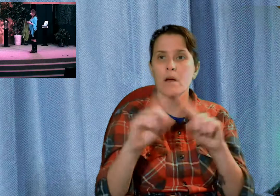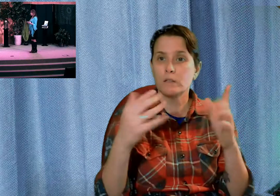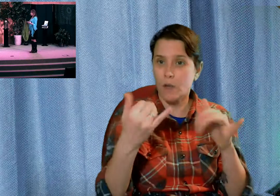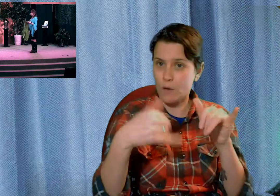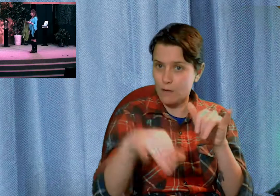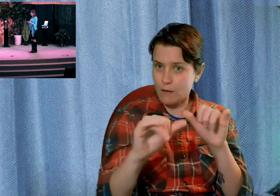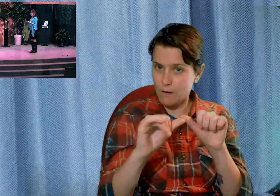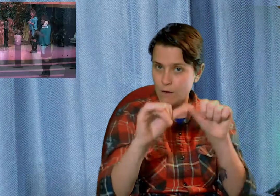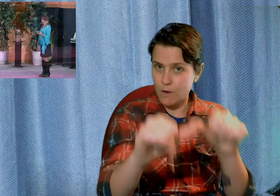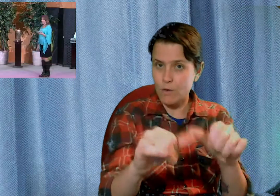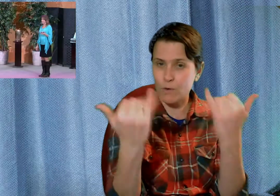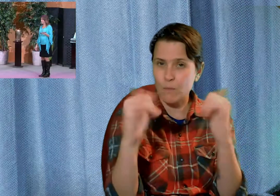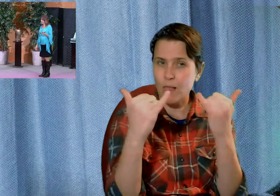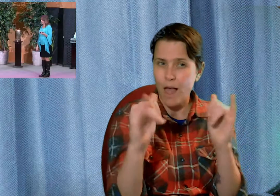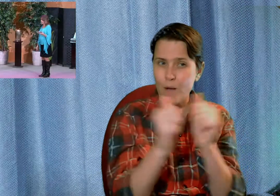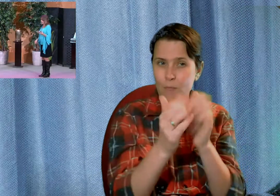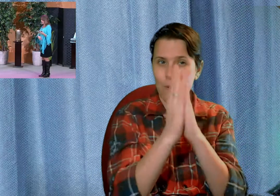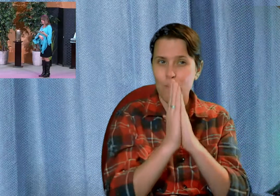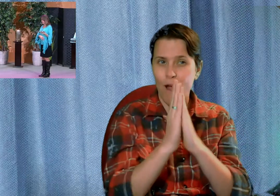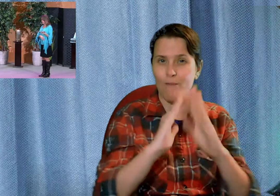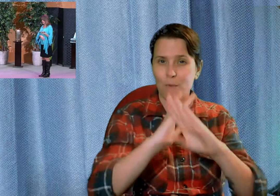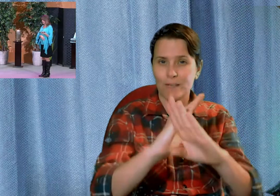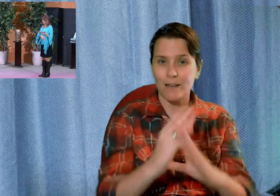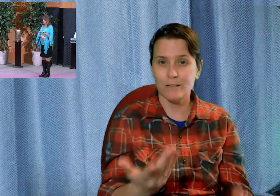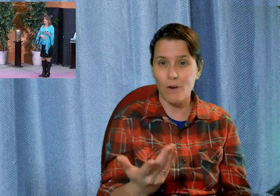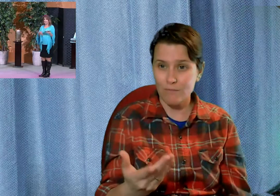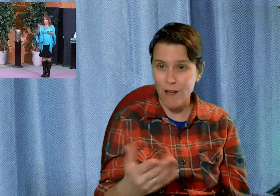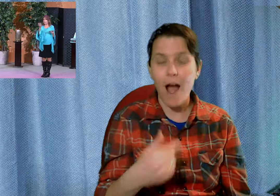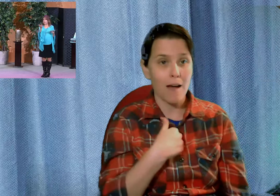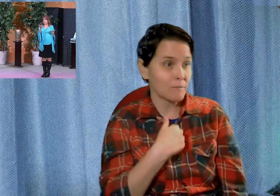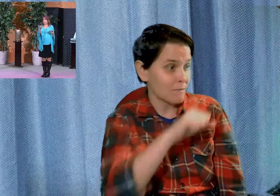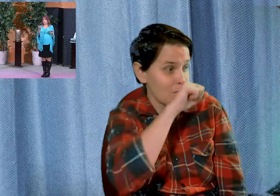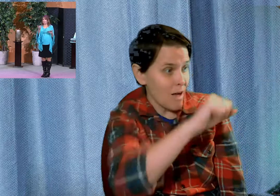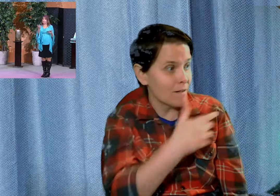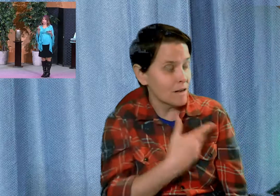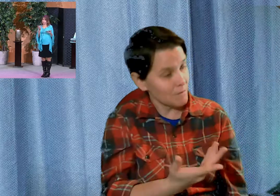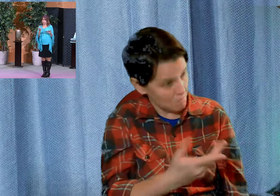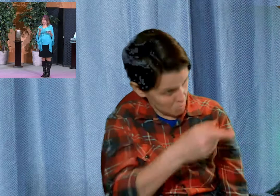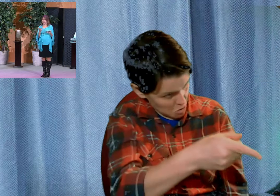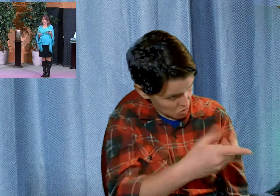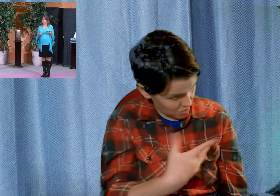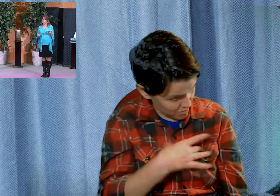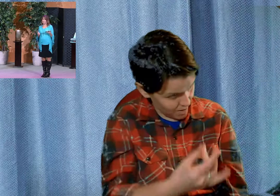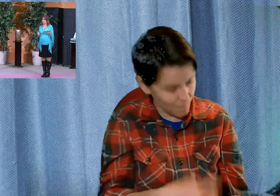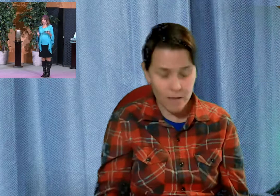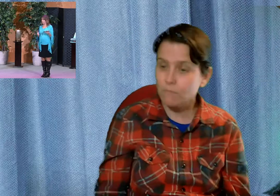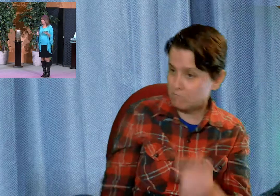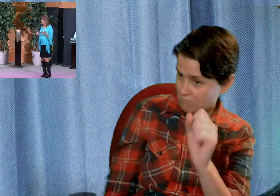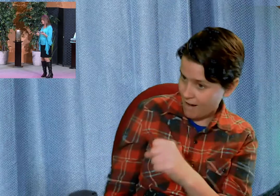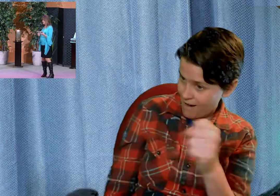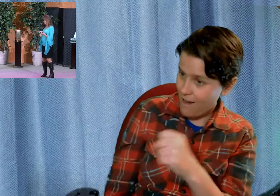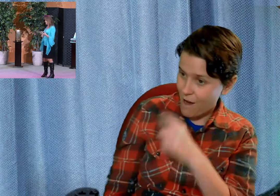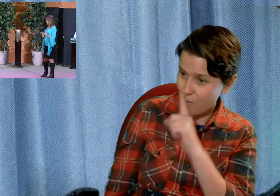for protection? We are. I'm really loving it. What about you? I am too. And we would love to know if you all like how we're playing